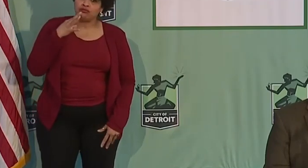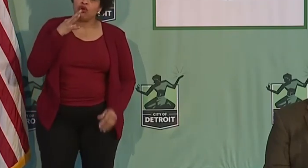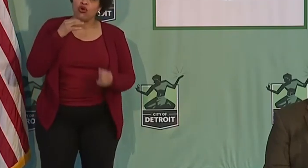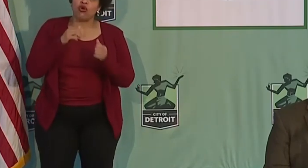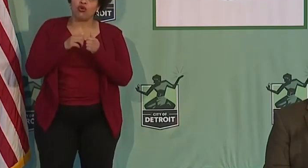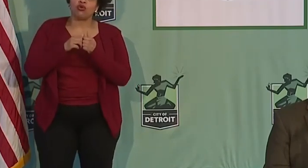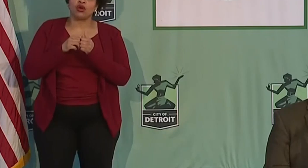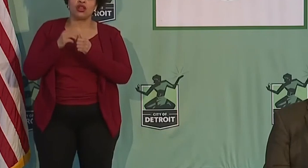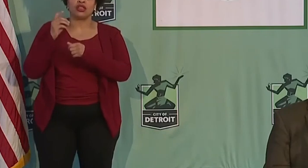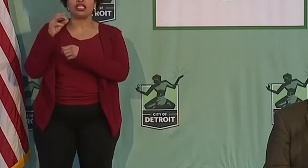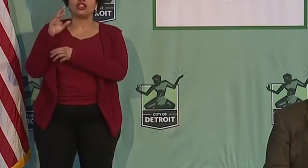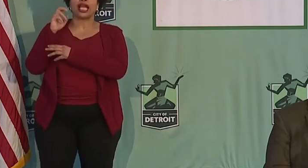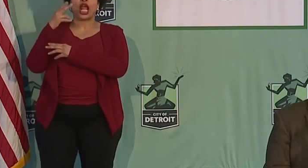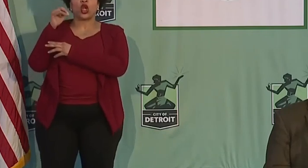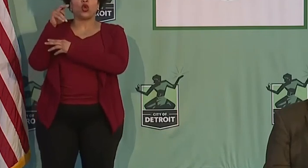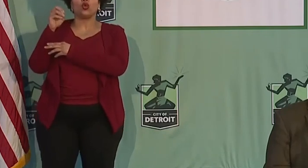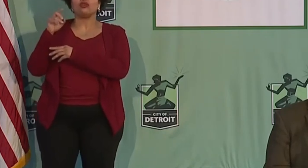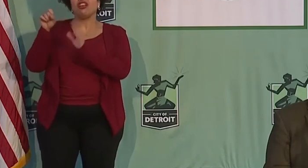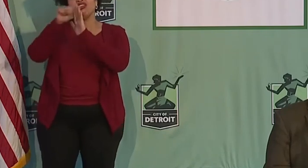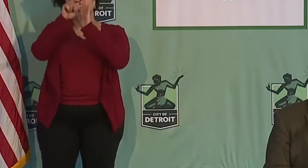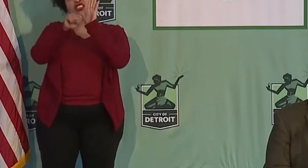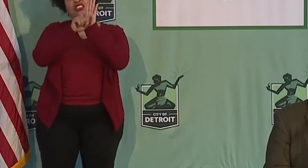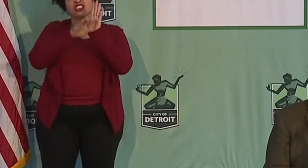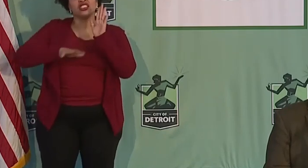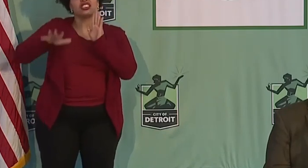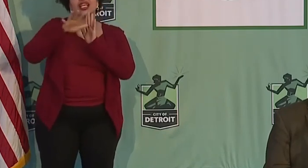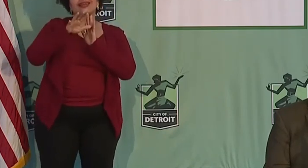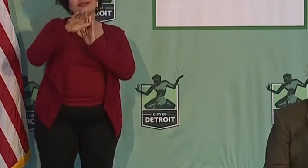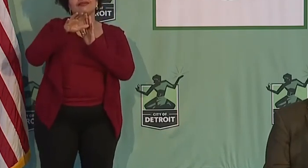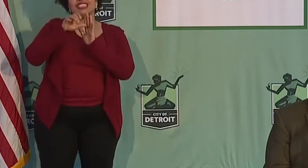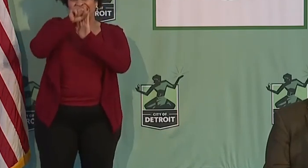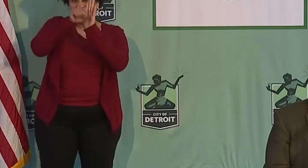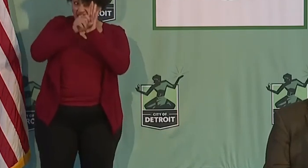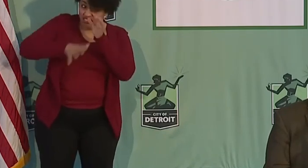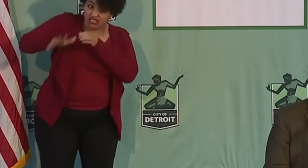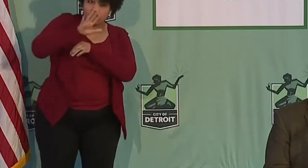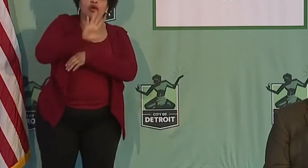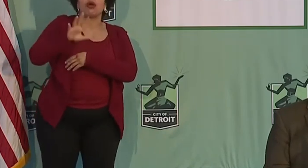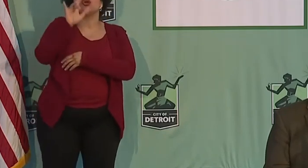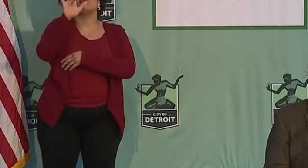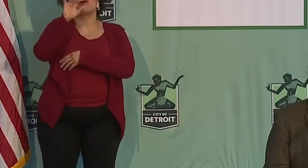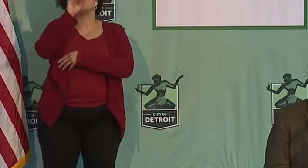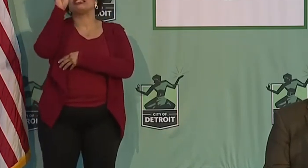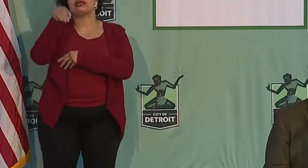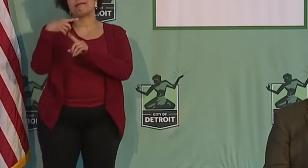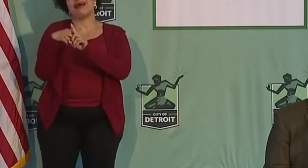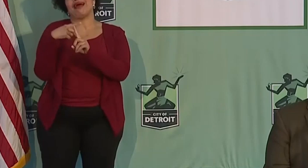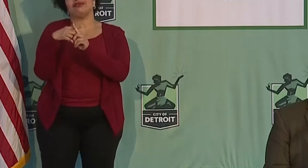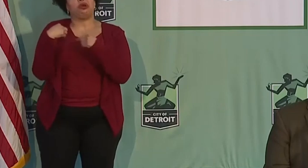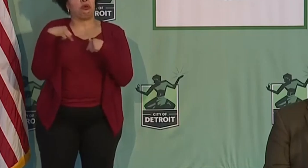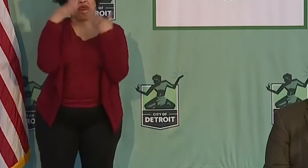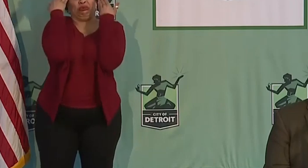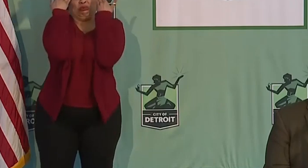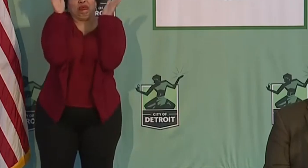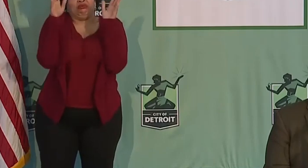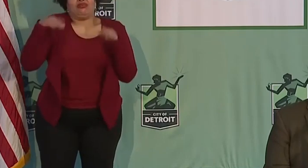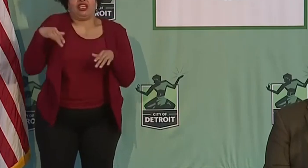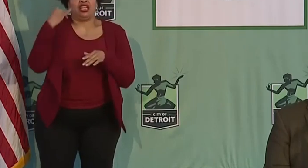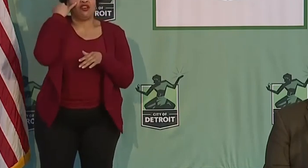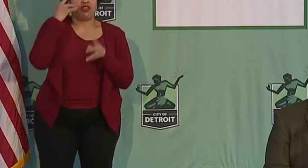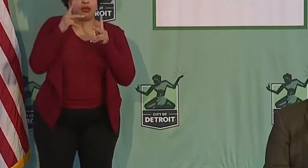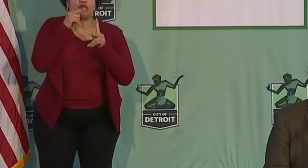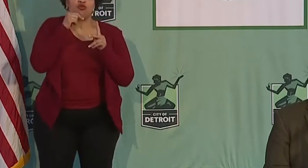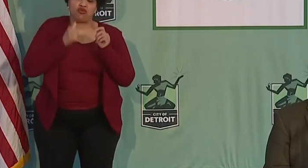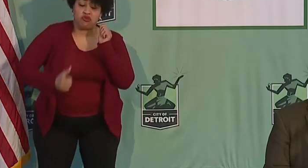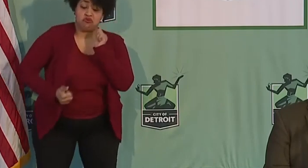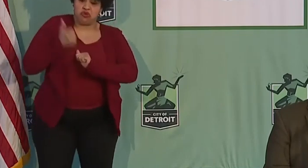numbers overall since the start have been running about 25% positive. And so we don't know yet whether the sickest people